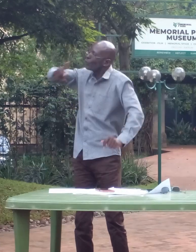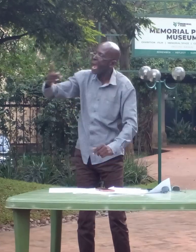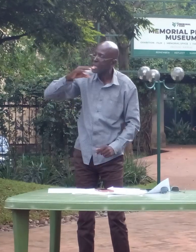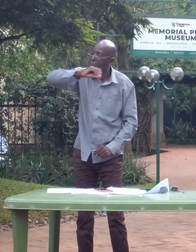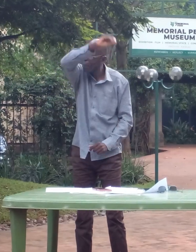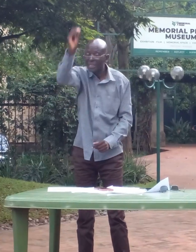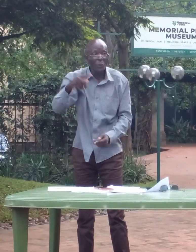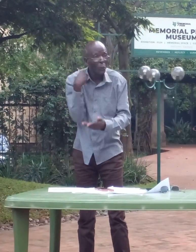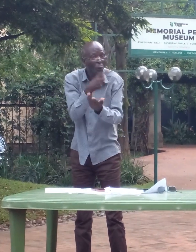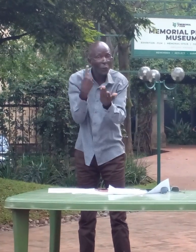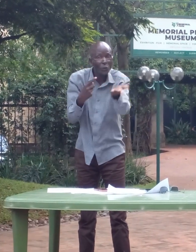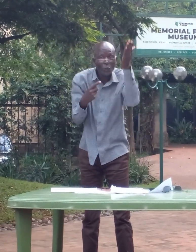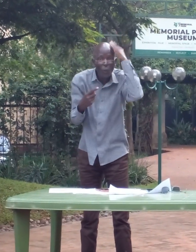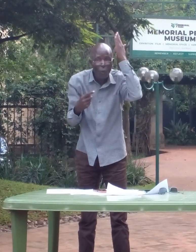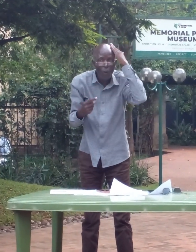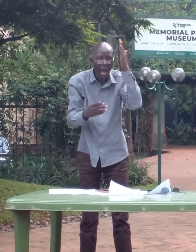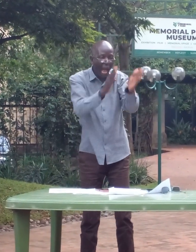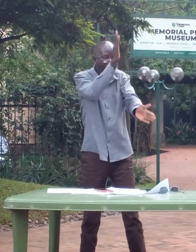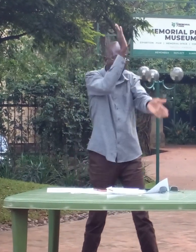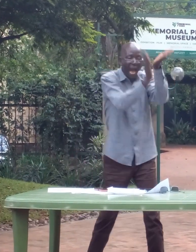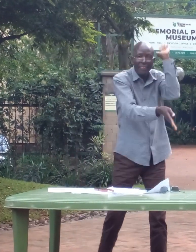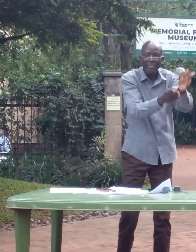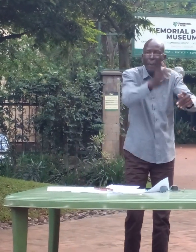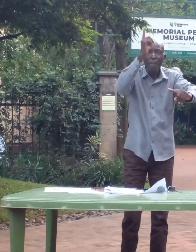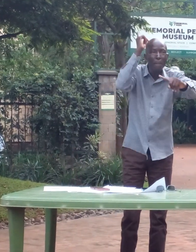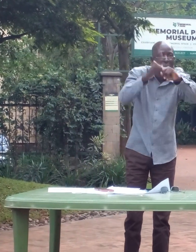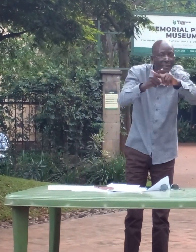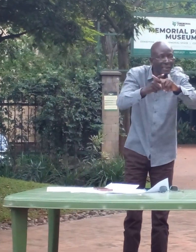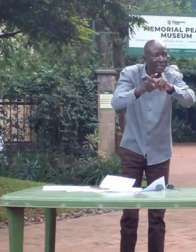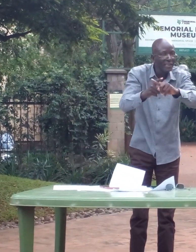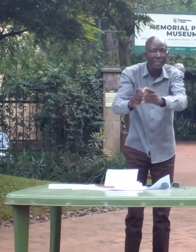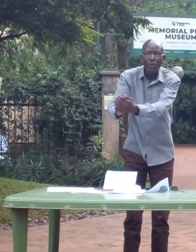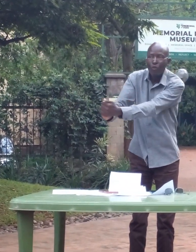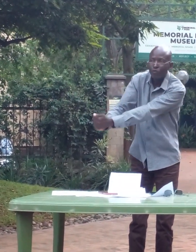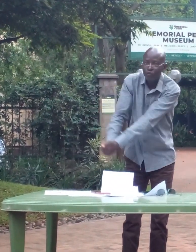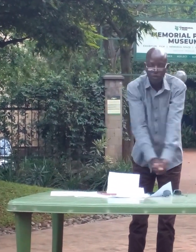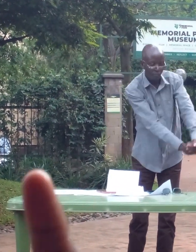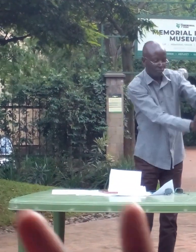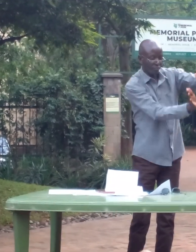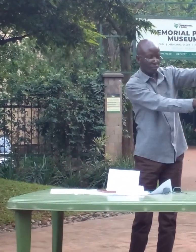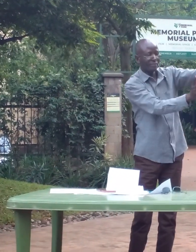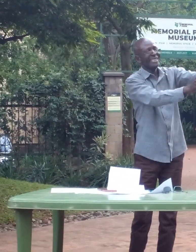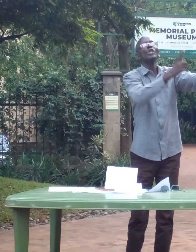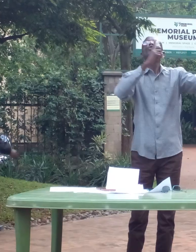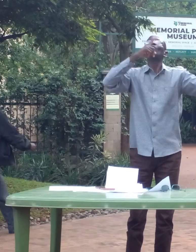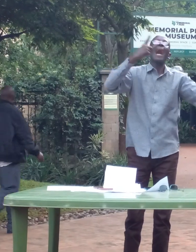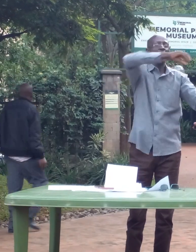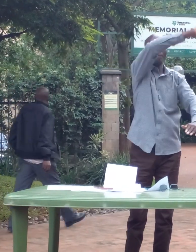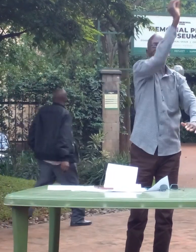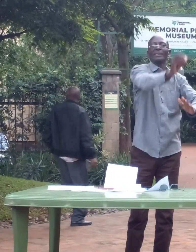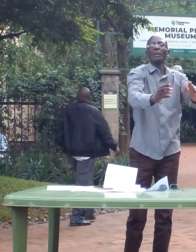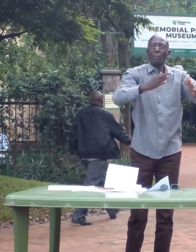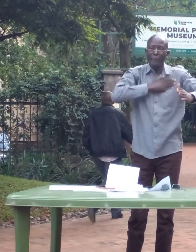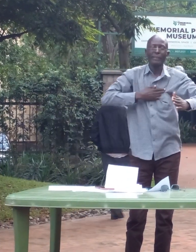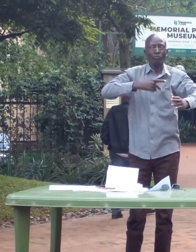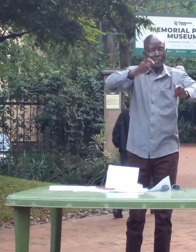Individuals must make sure 100%. Athletics plus golf, we are 100% of